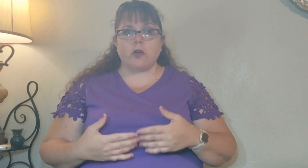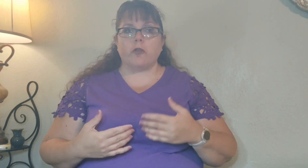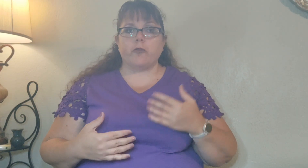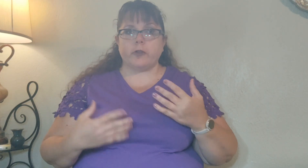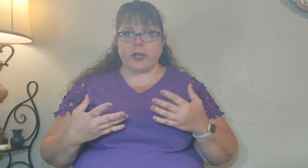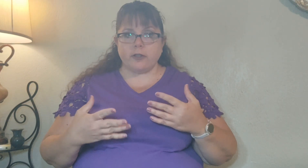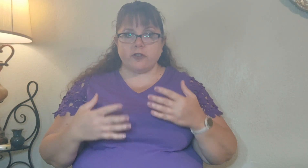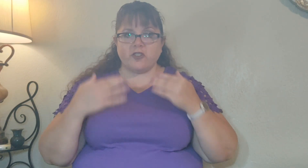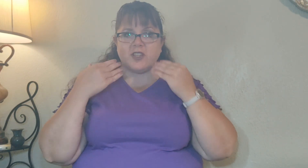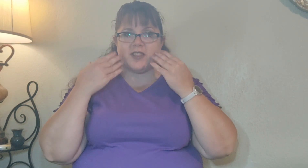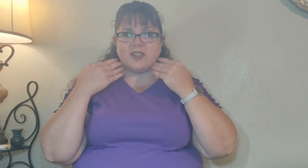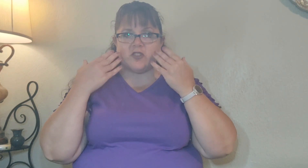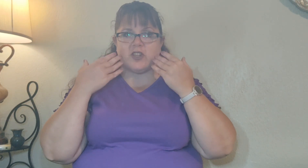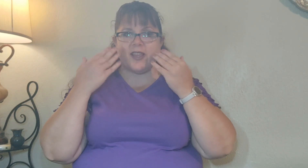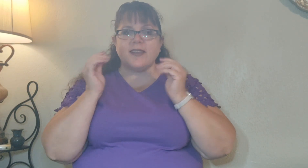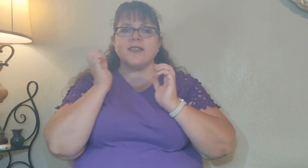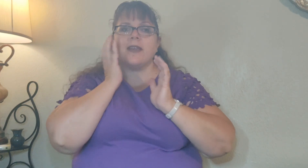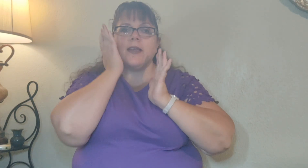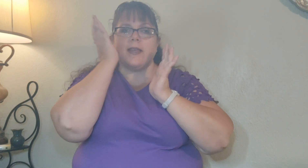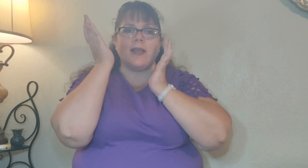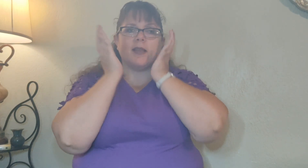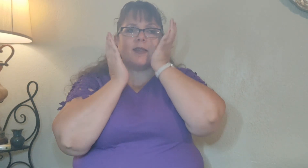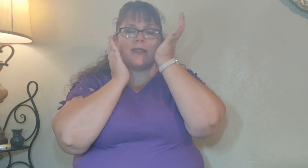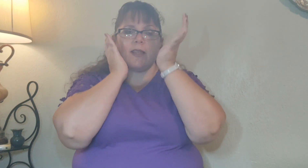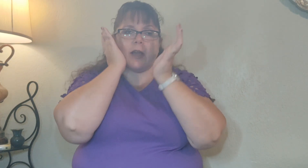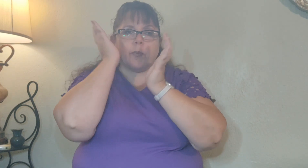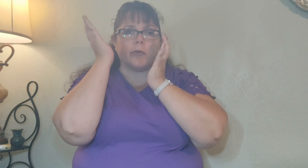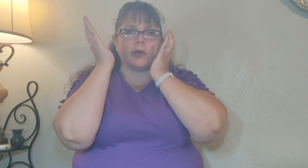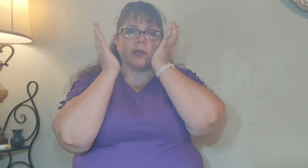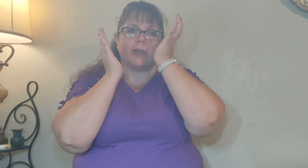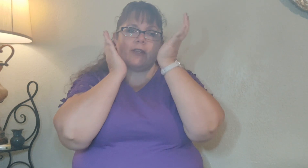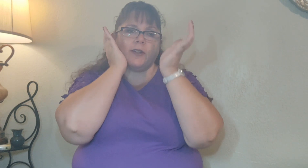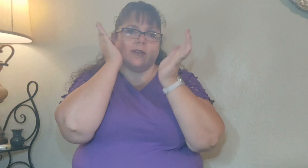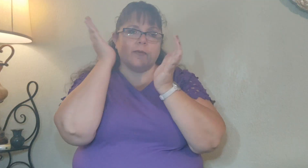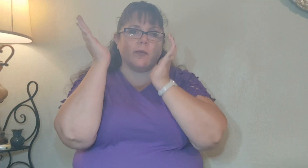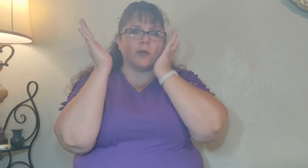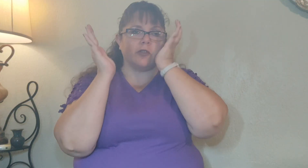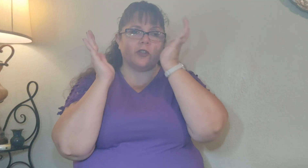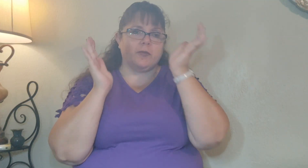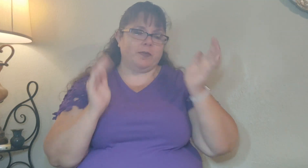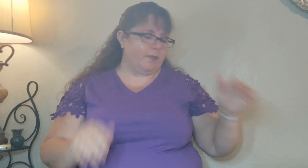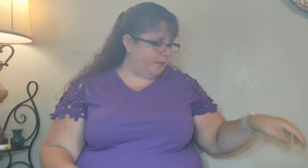or flush in the cheeks is the upward motion.